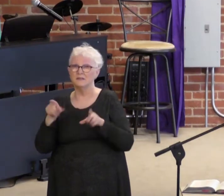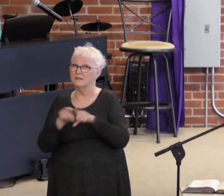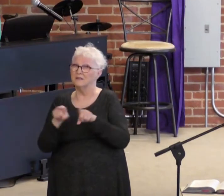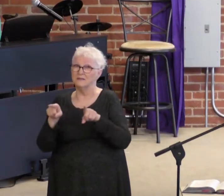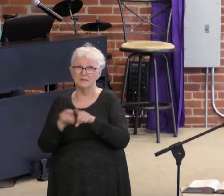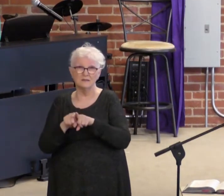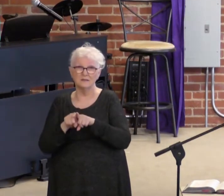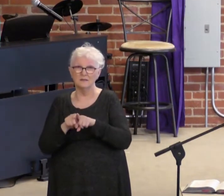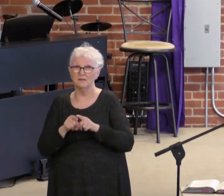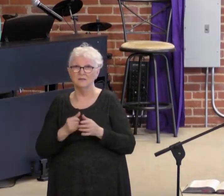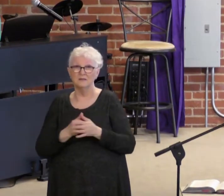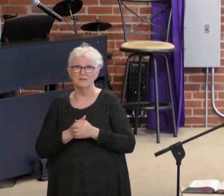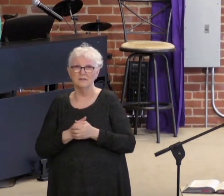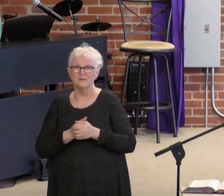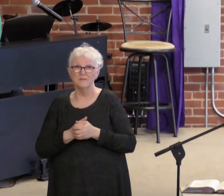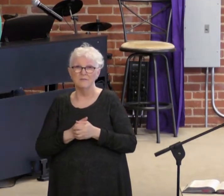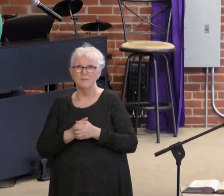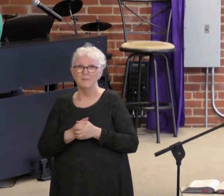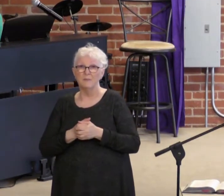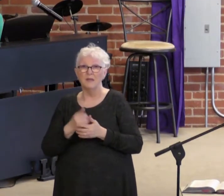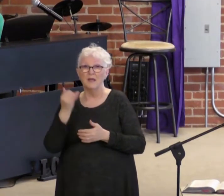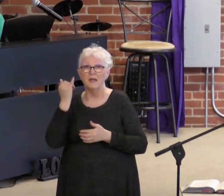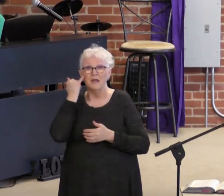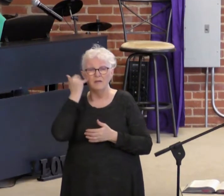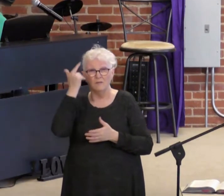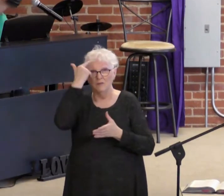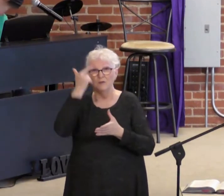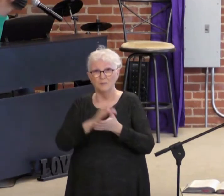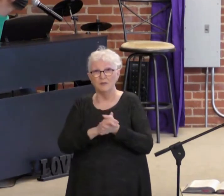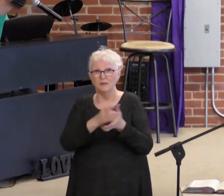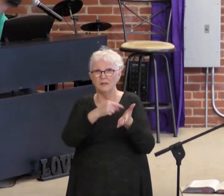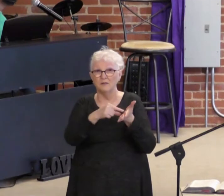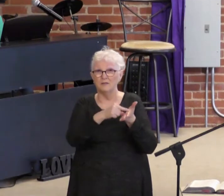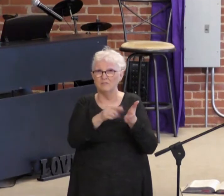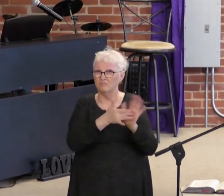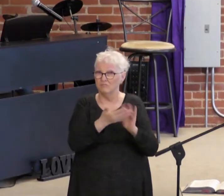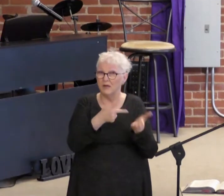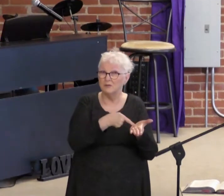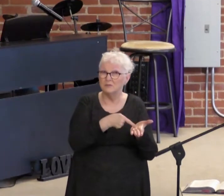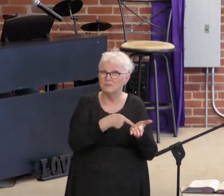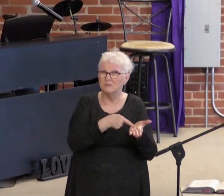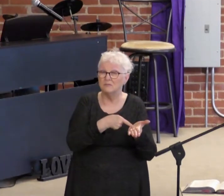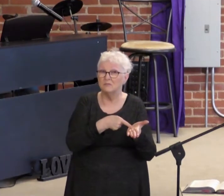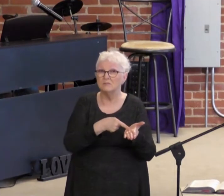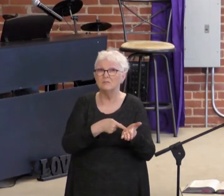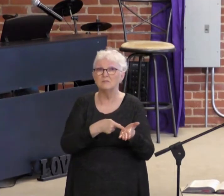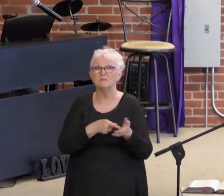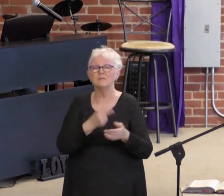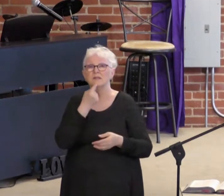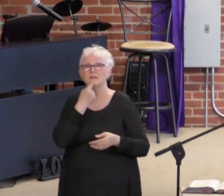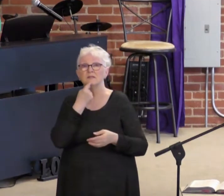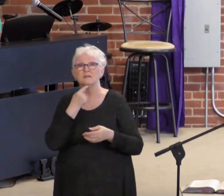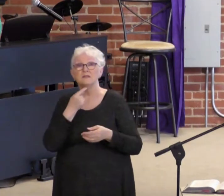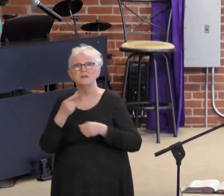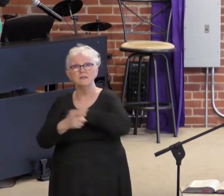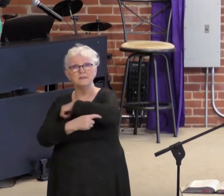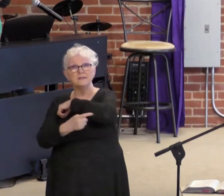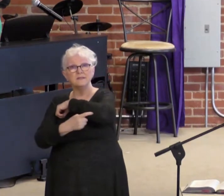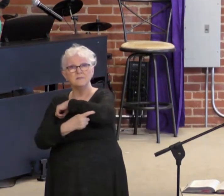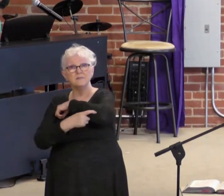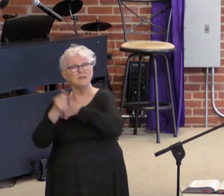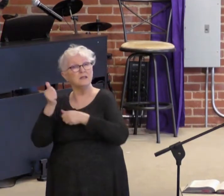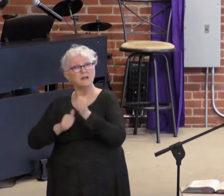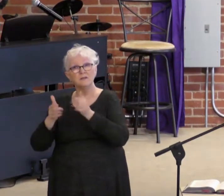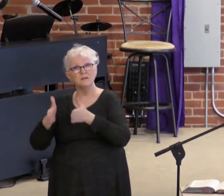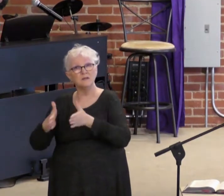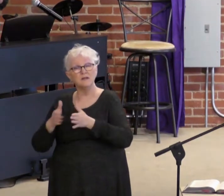same thing. If you believe the Scriptures, that's what the Scripture says. He was tempted in every point. But the only